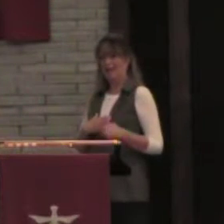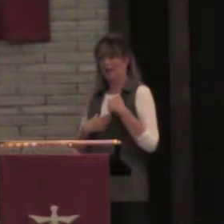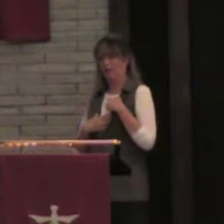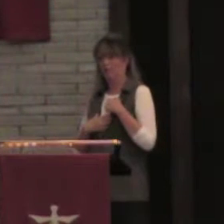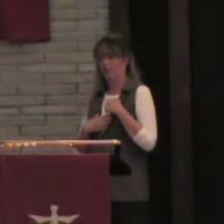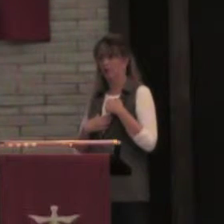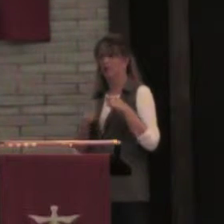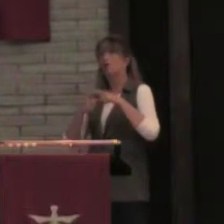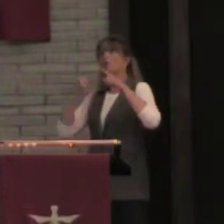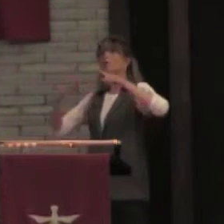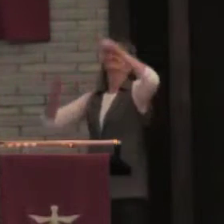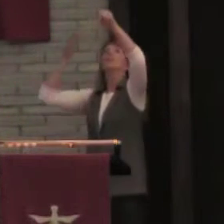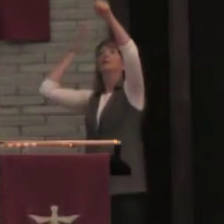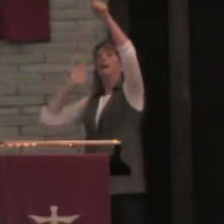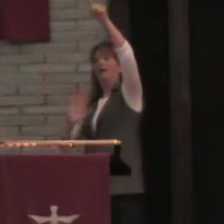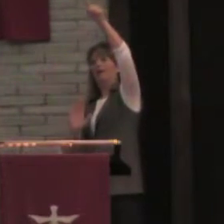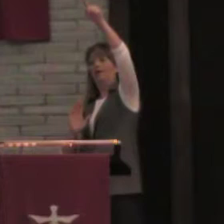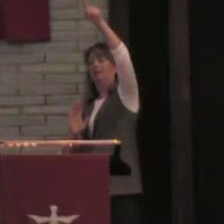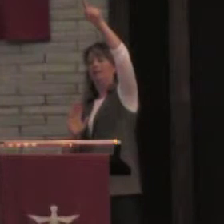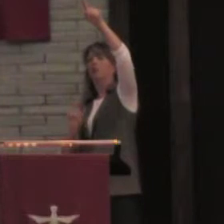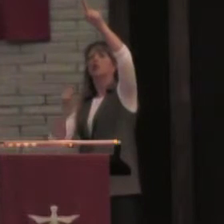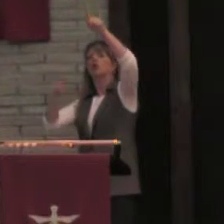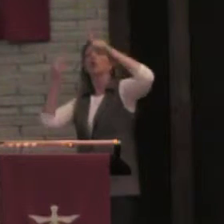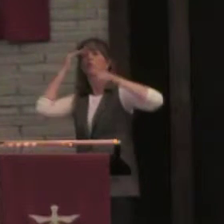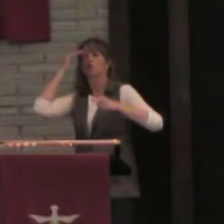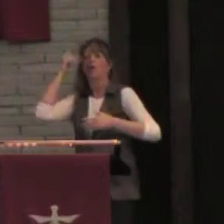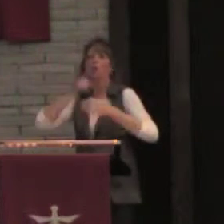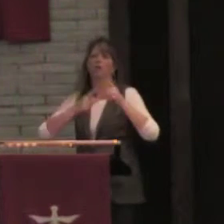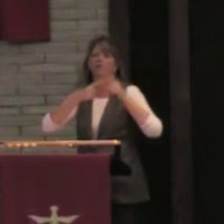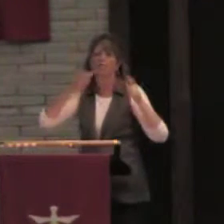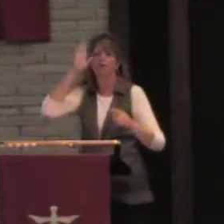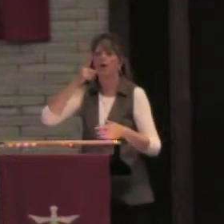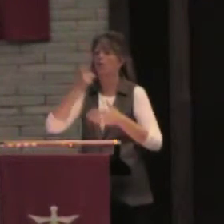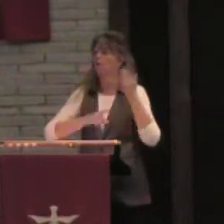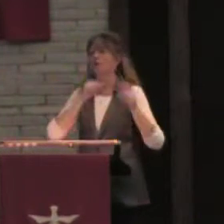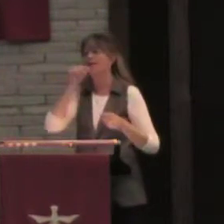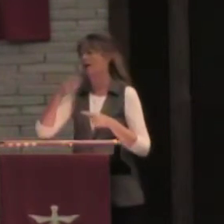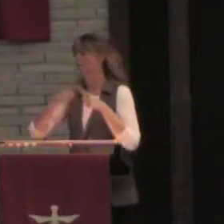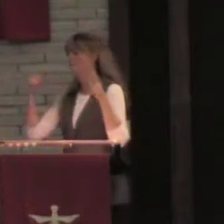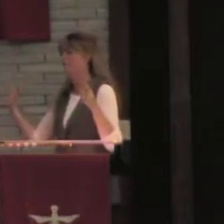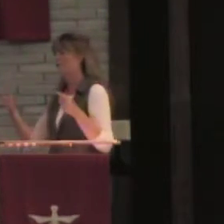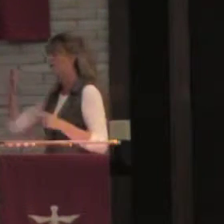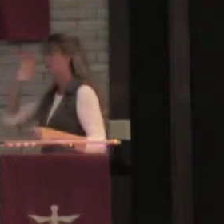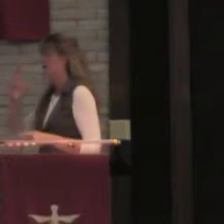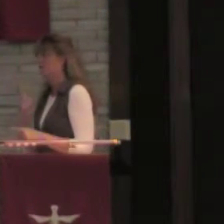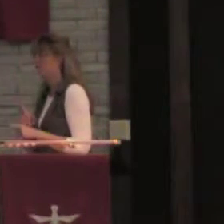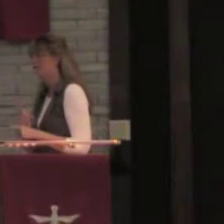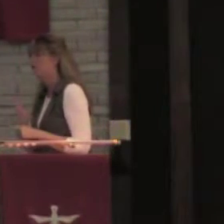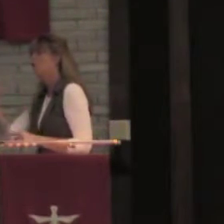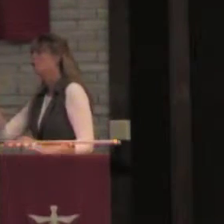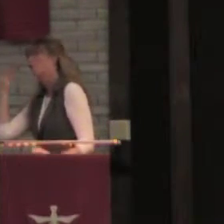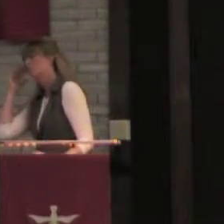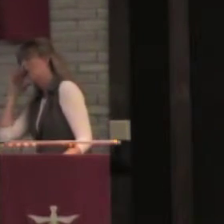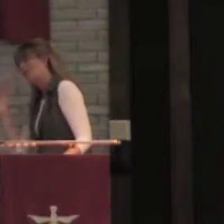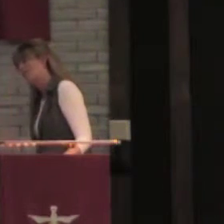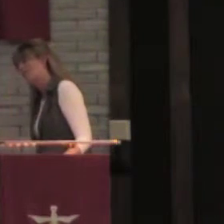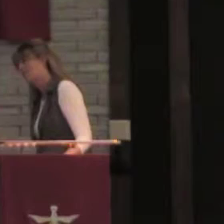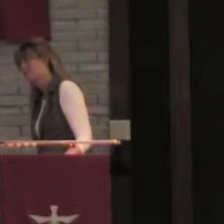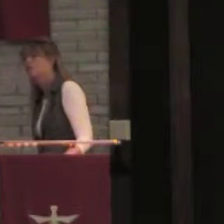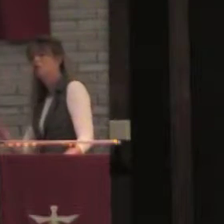So your heart's desire is from God. And you know what's from God and what isn't from God. You know.